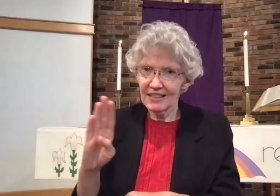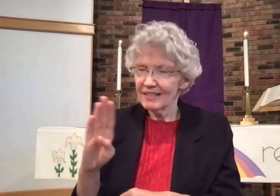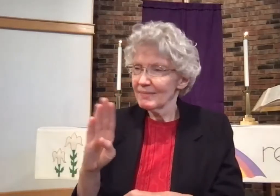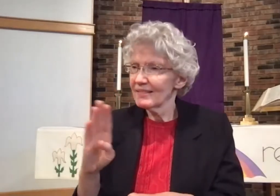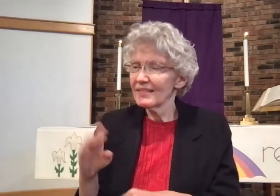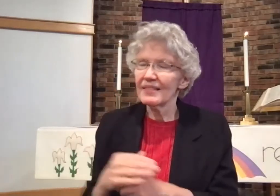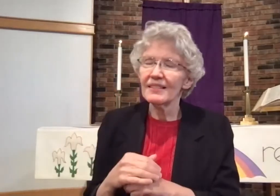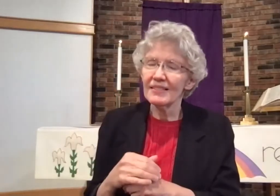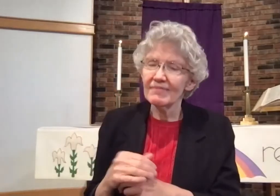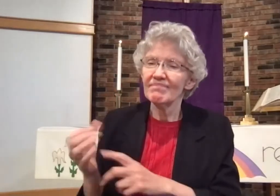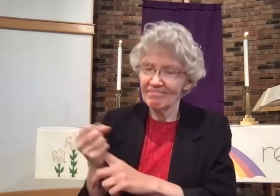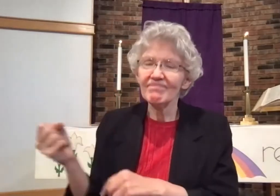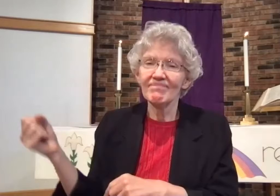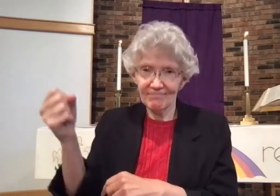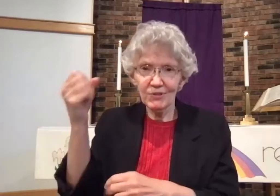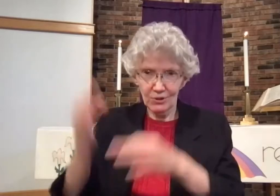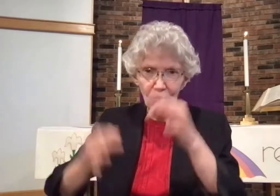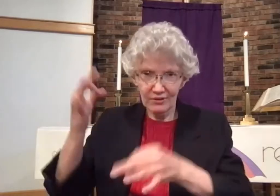His name was Vandenbroek.